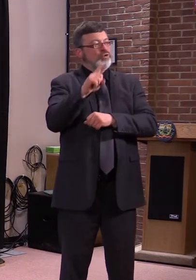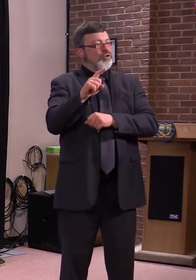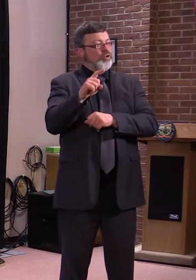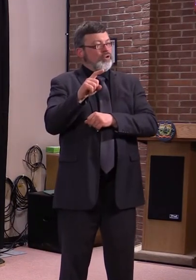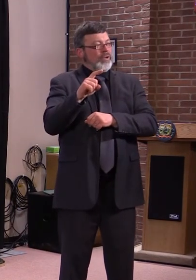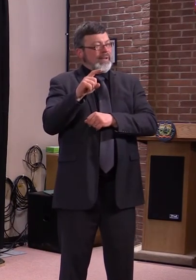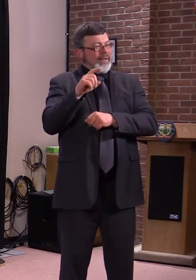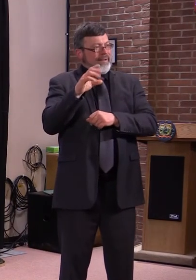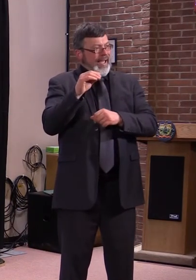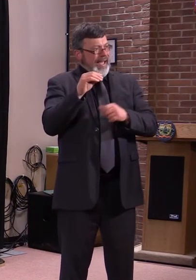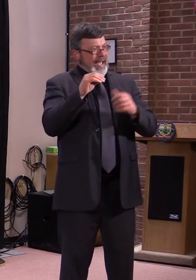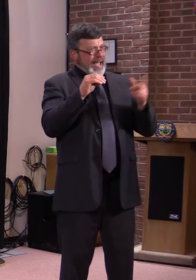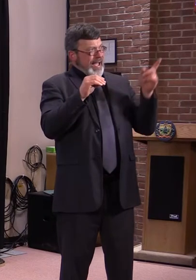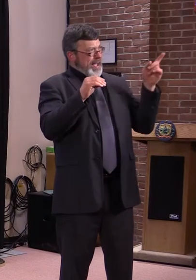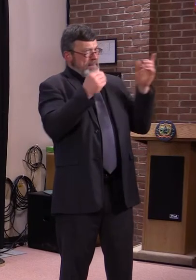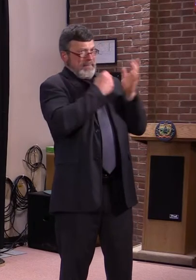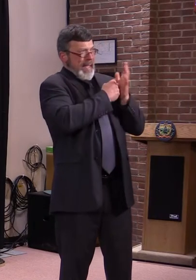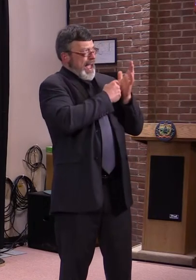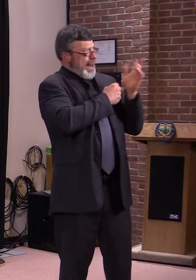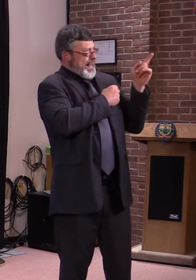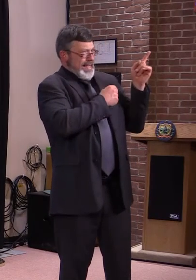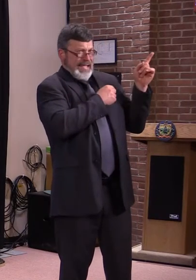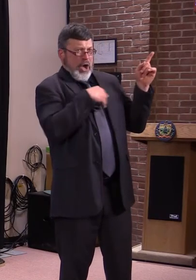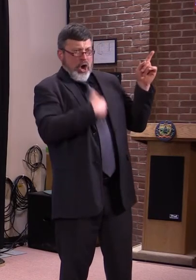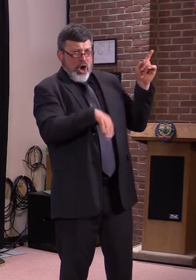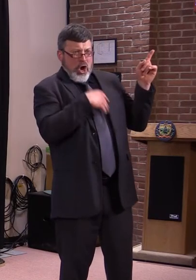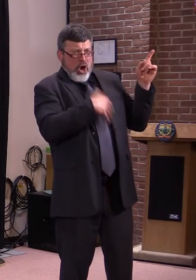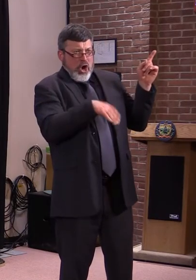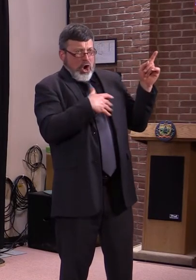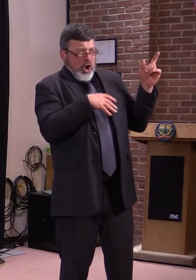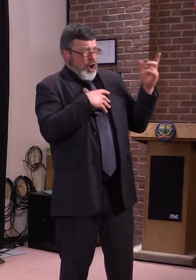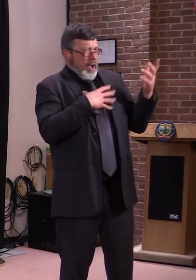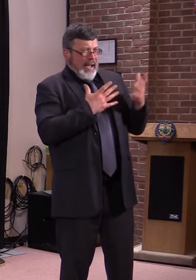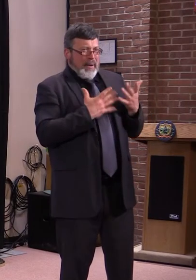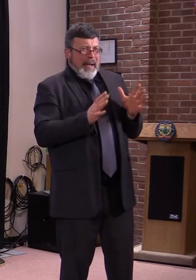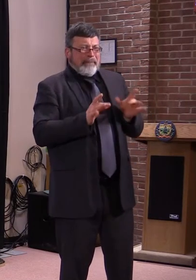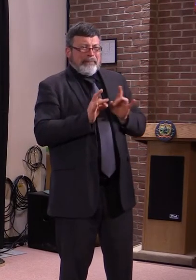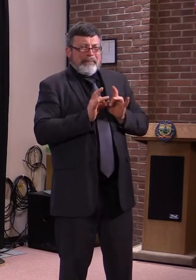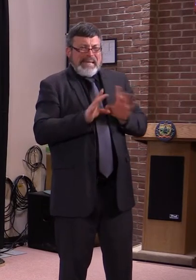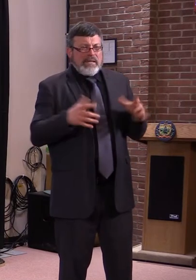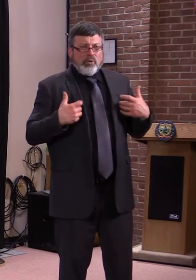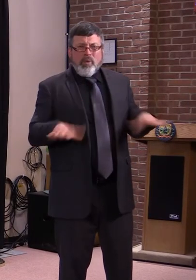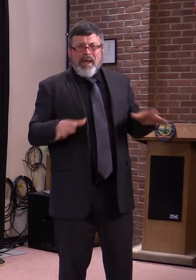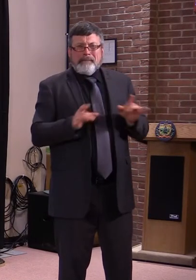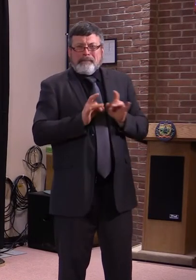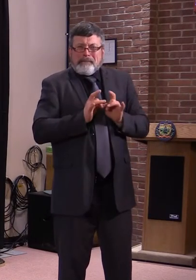in a lifetime opportunity and spend the billions of dollars we have available.